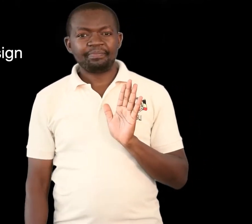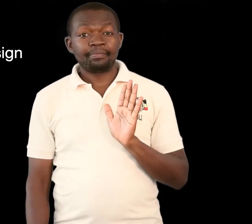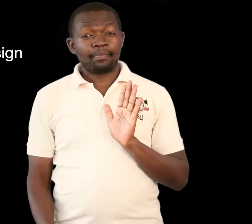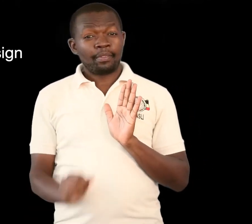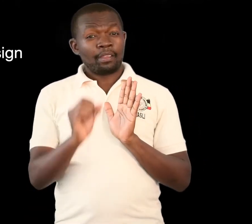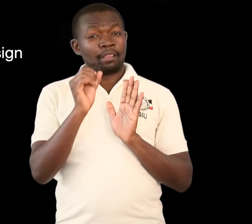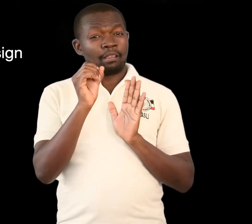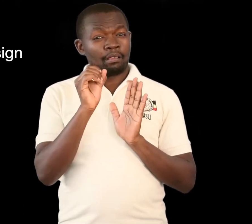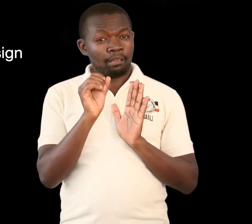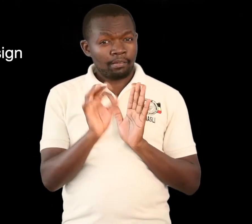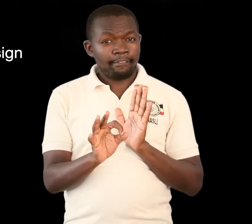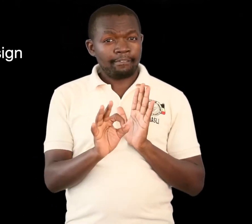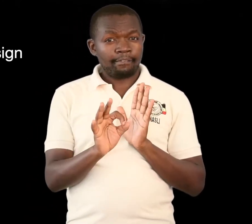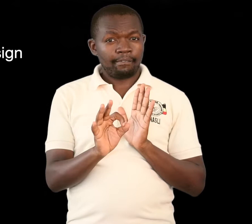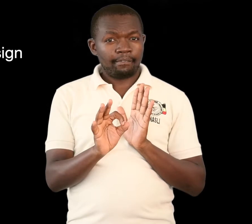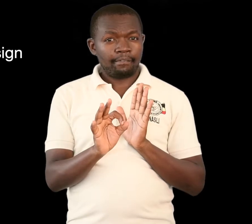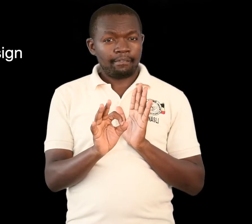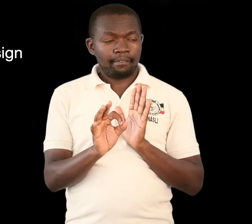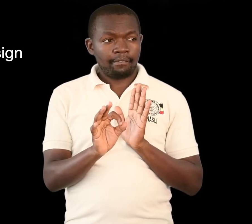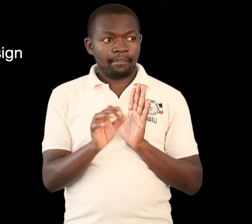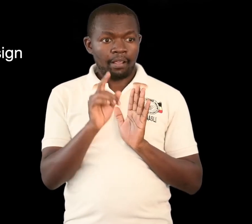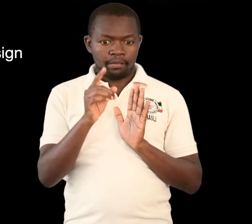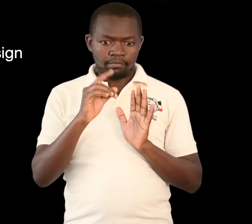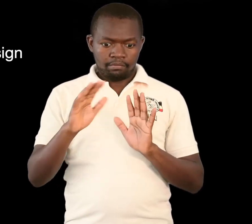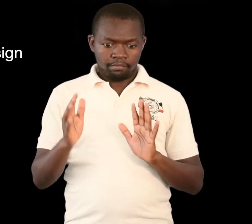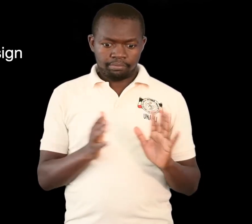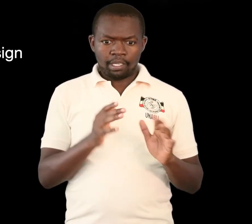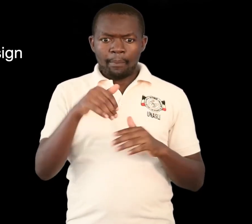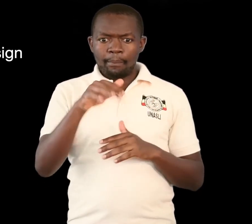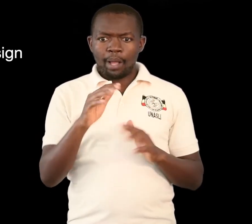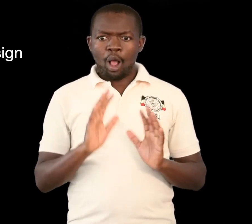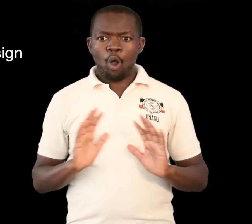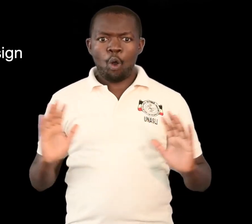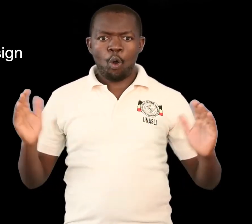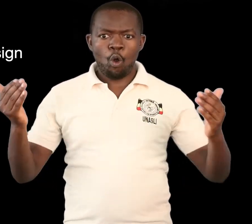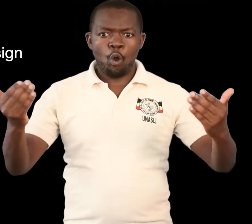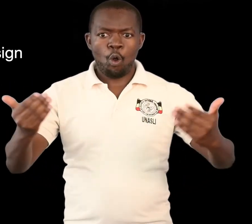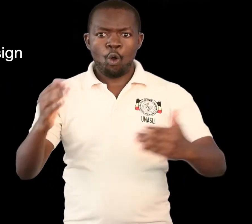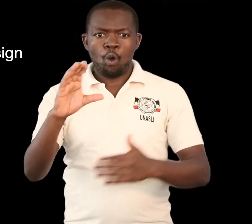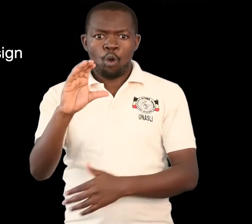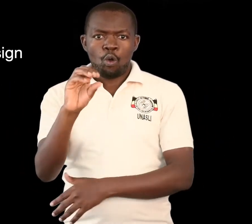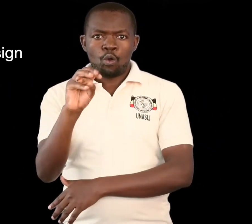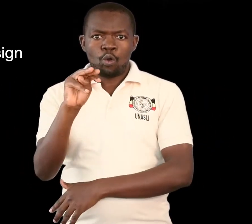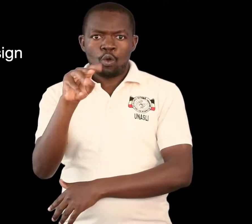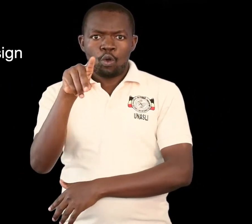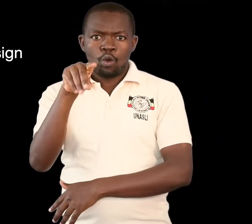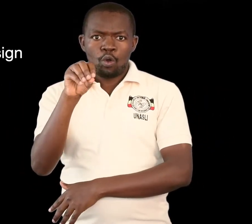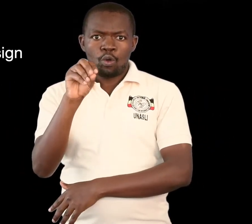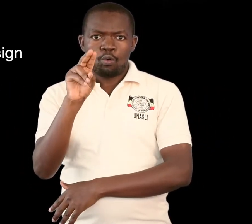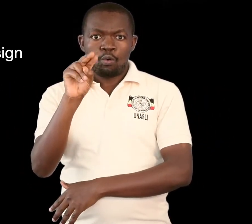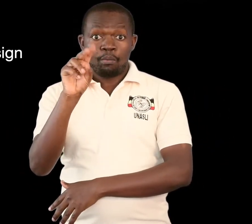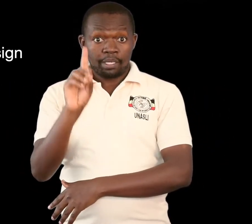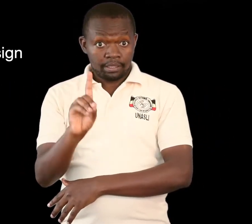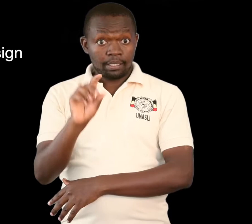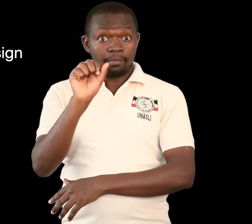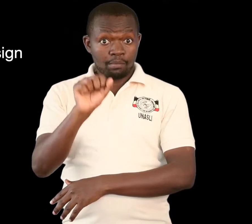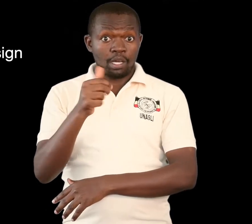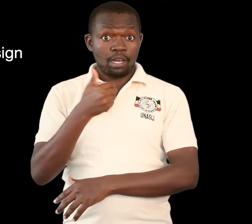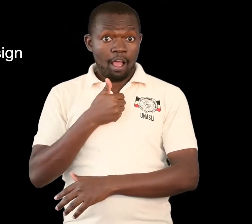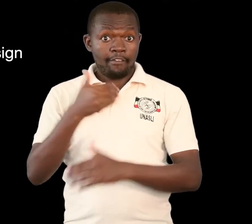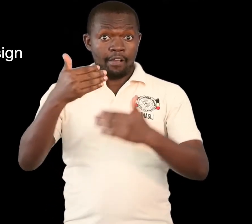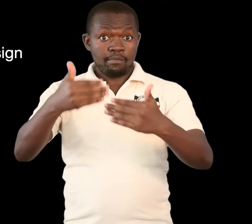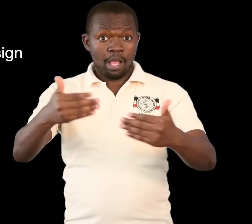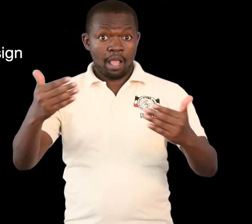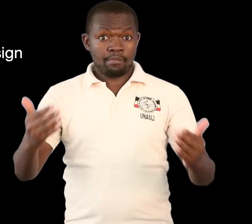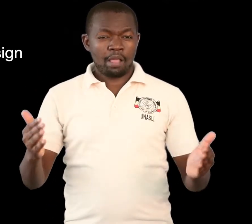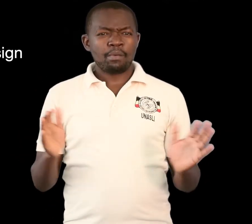if you are going to shape your compound, you must have a boundary. Where do you want